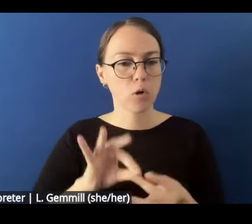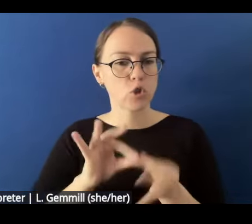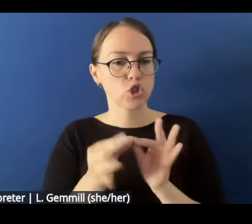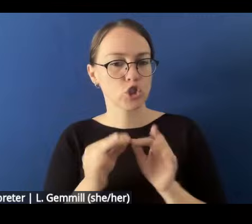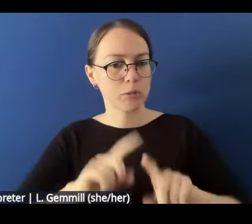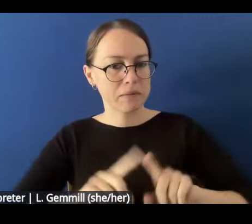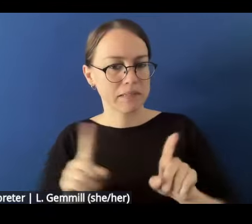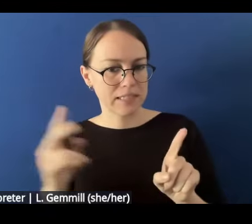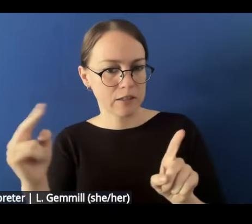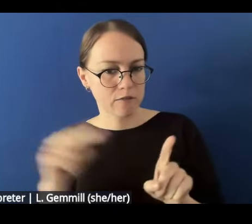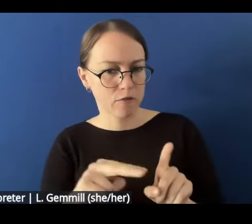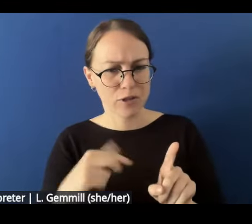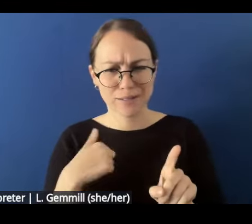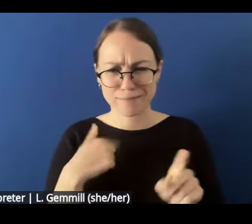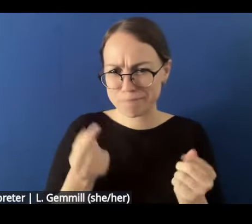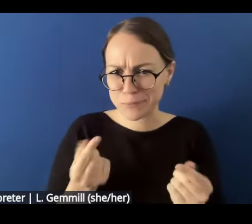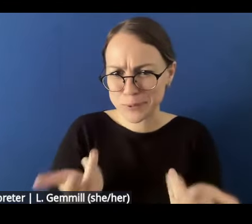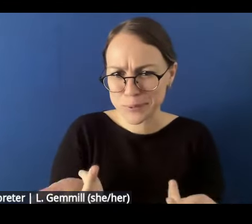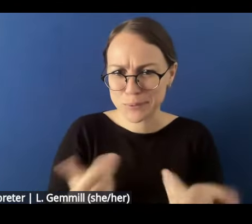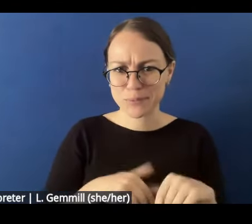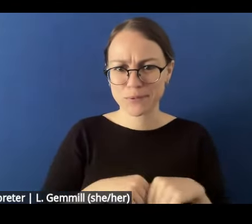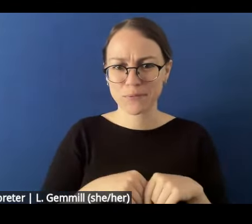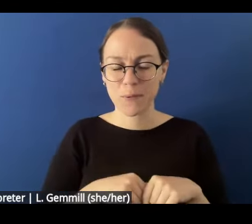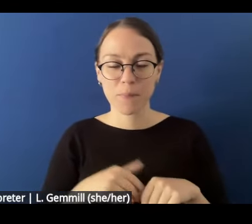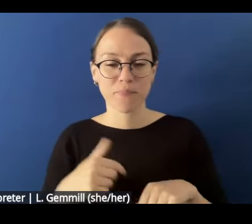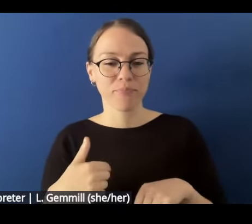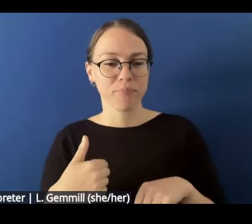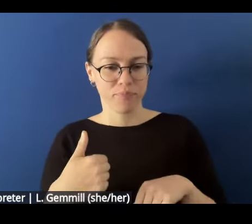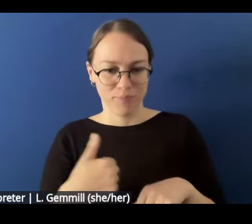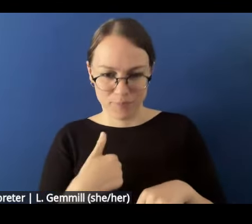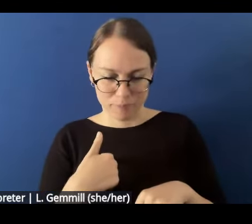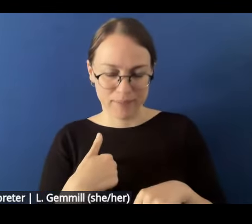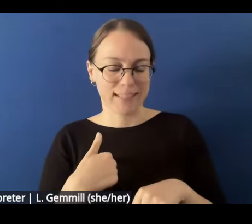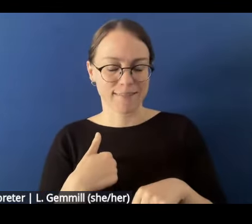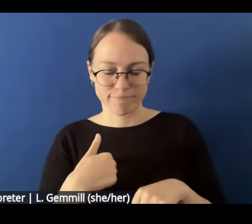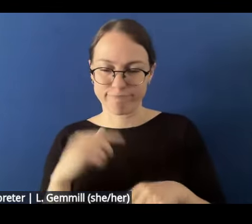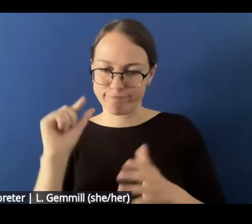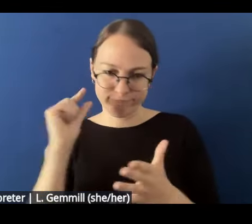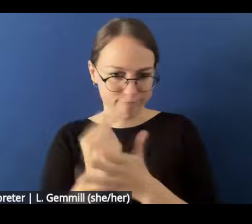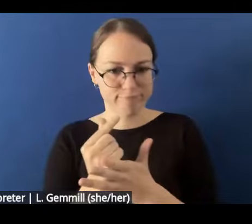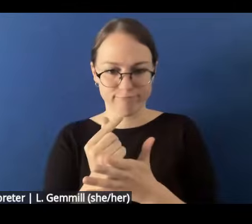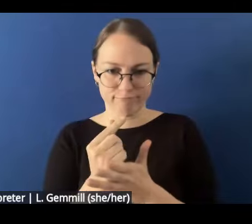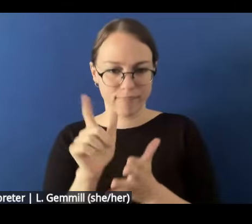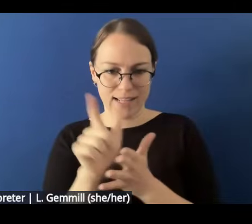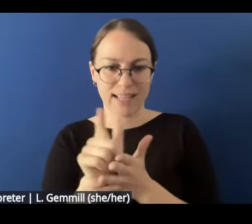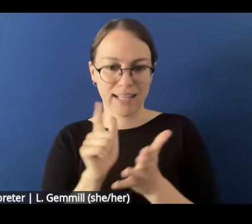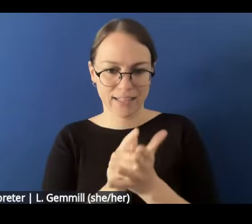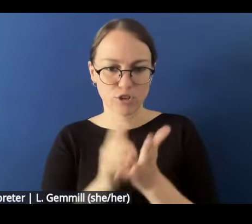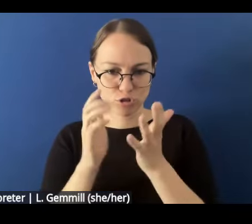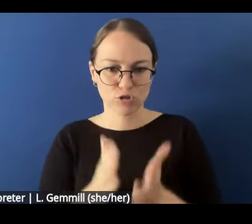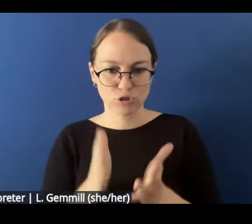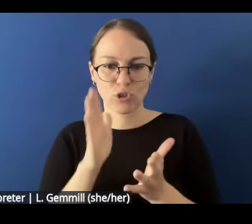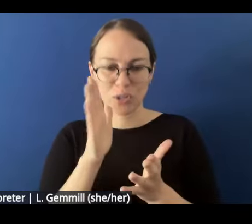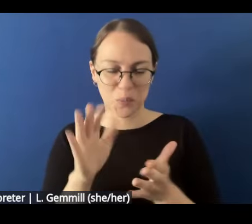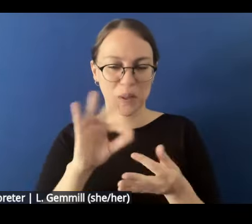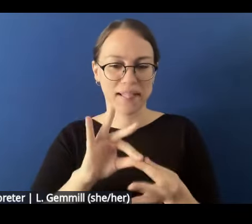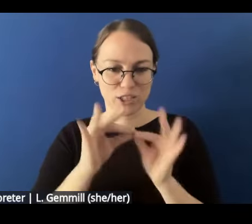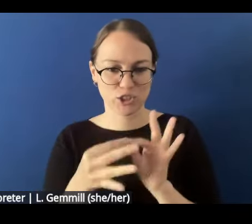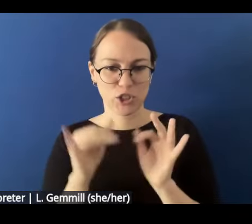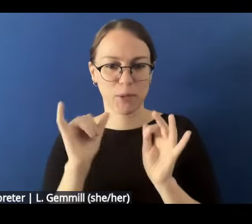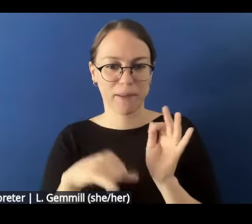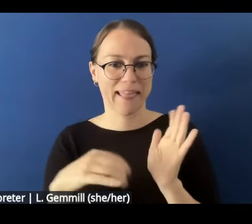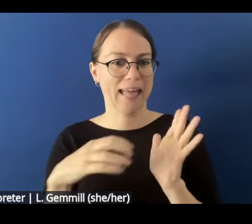guess? I have no doubt that an attorney will interpret a provision of the statute differently from each